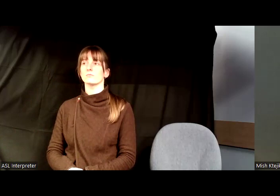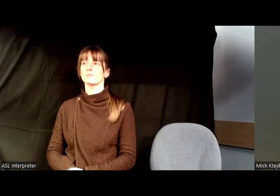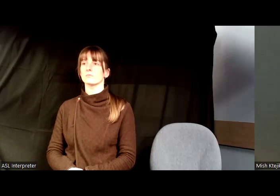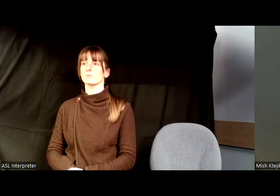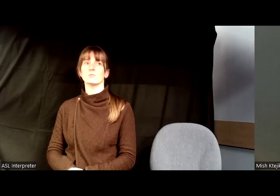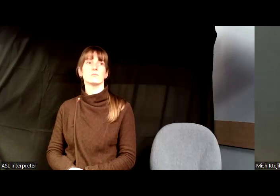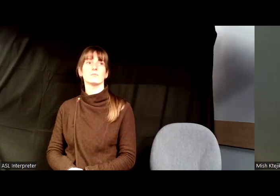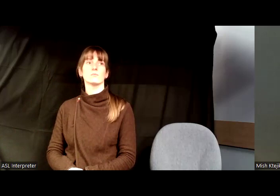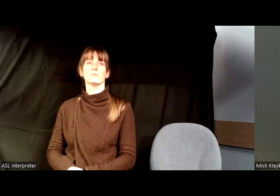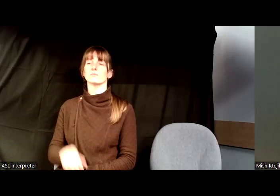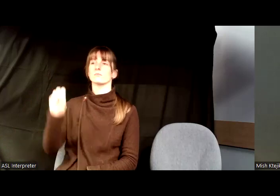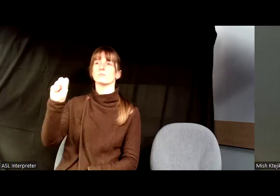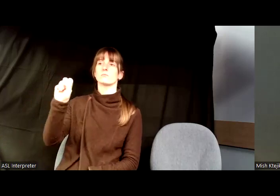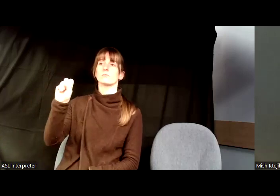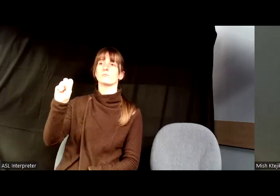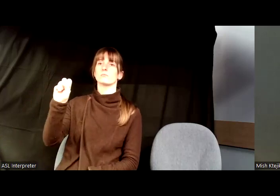Ready?